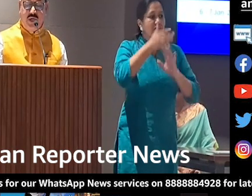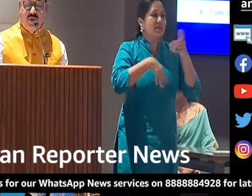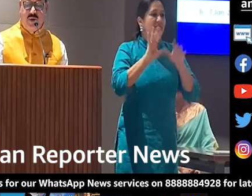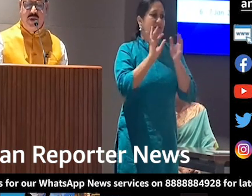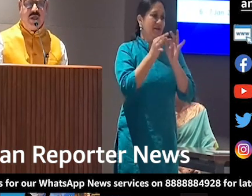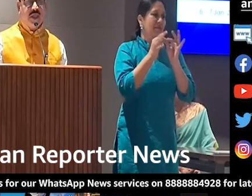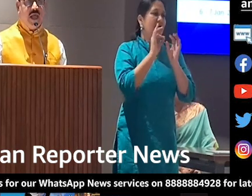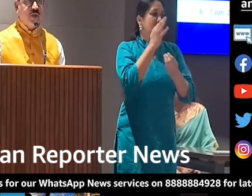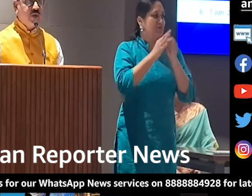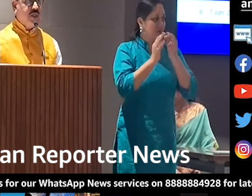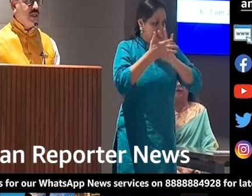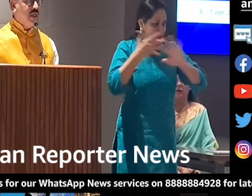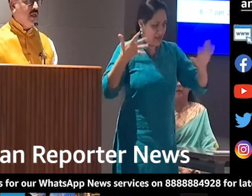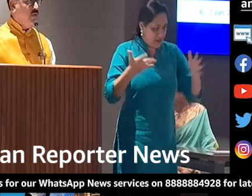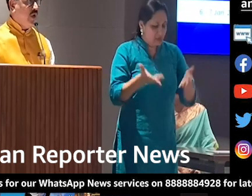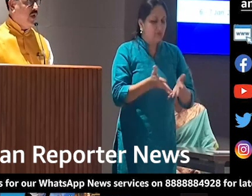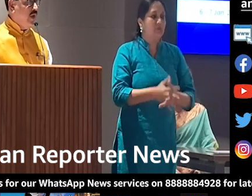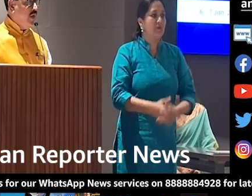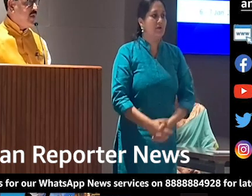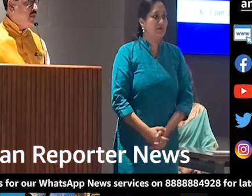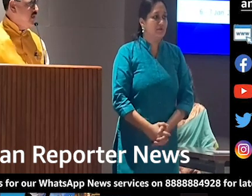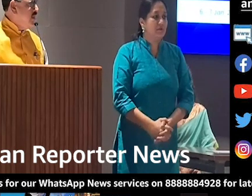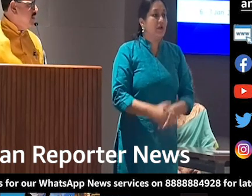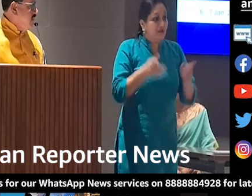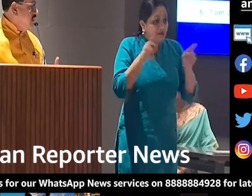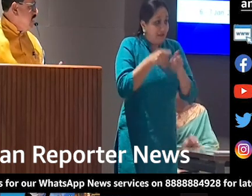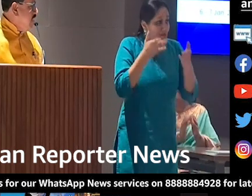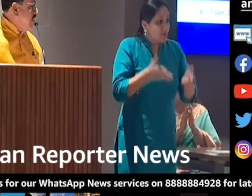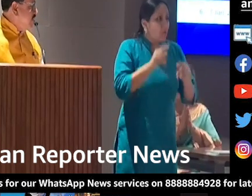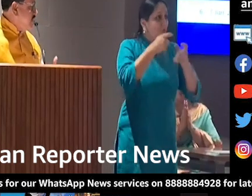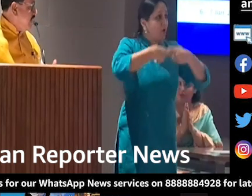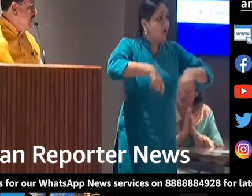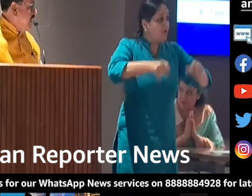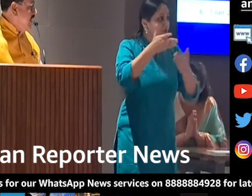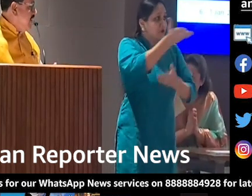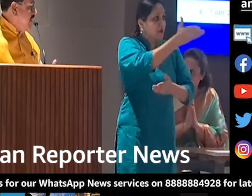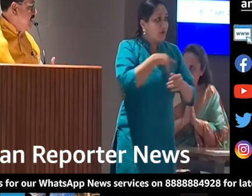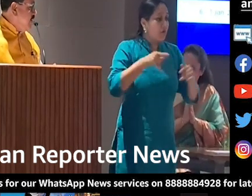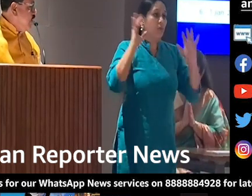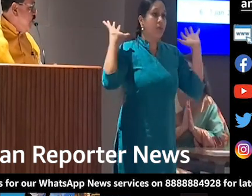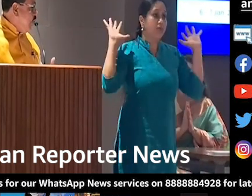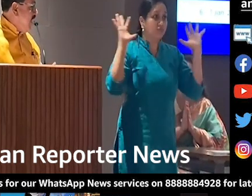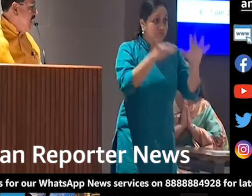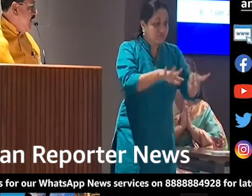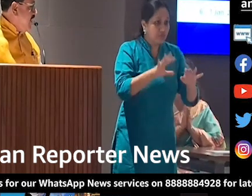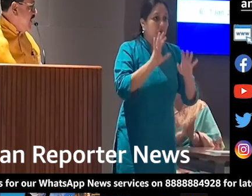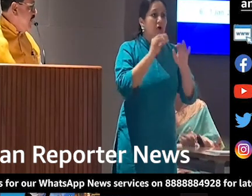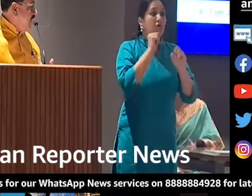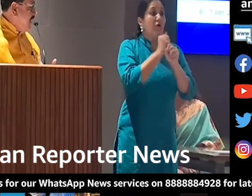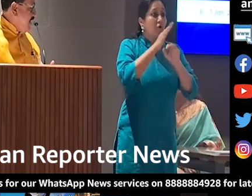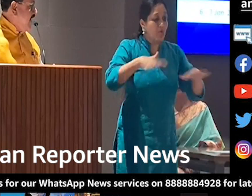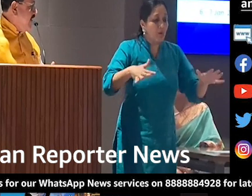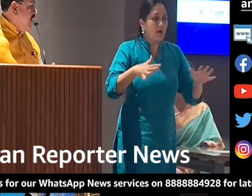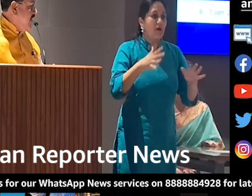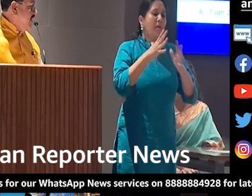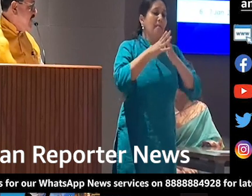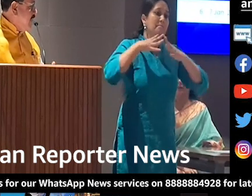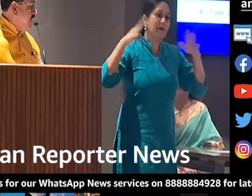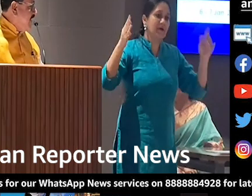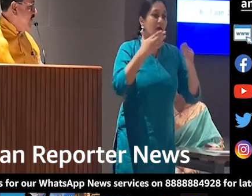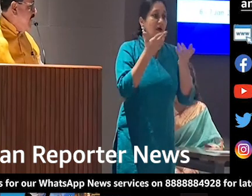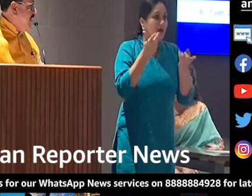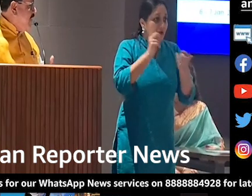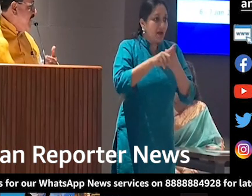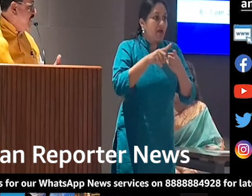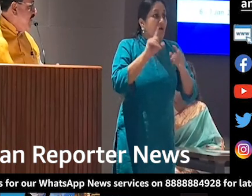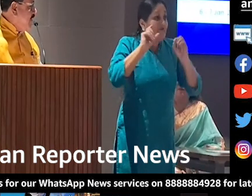Language Interpreters Association for giving us this kind of seminar to Goa, and it is happening